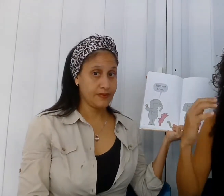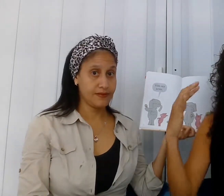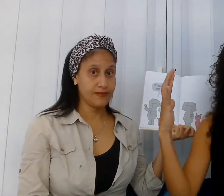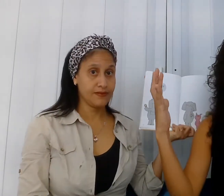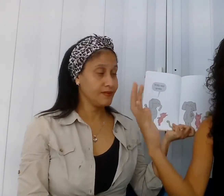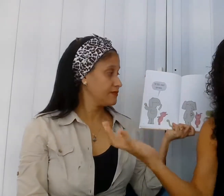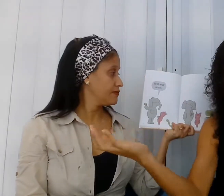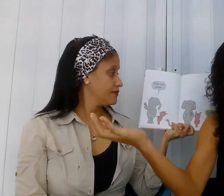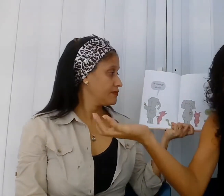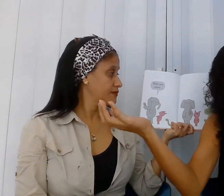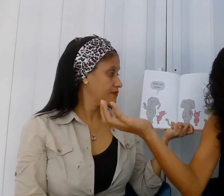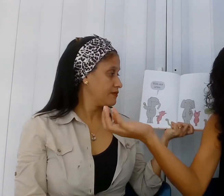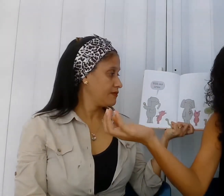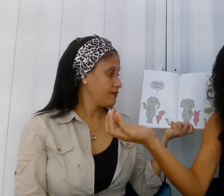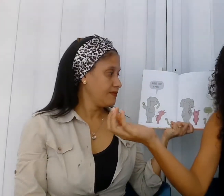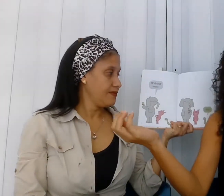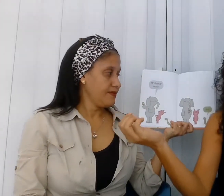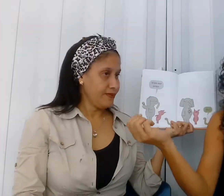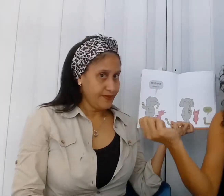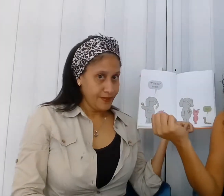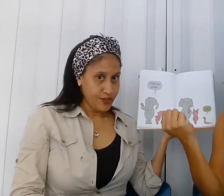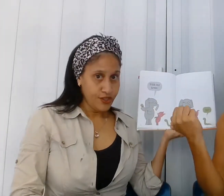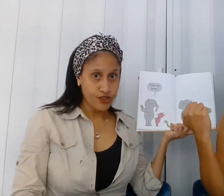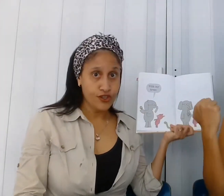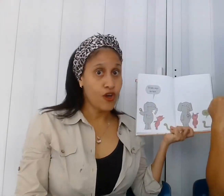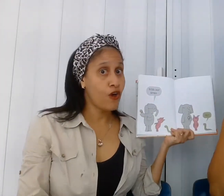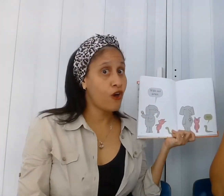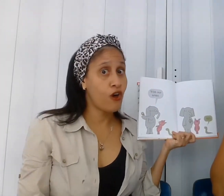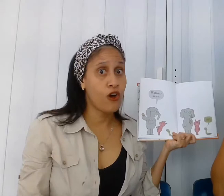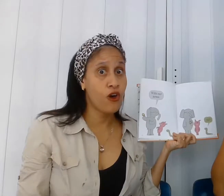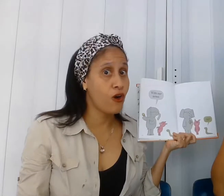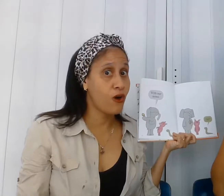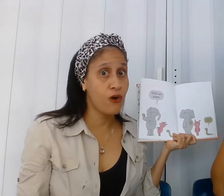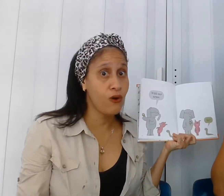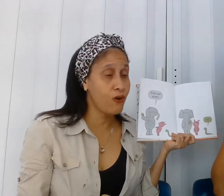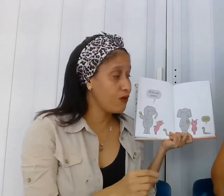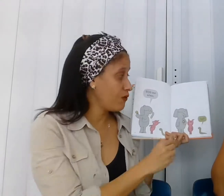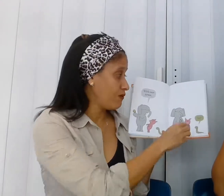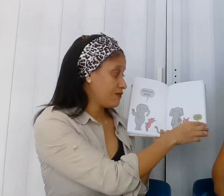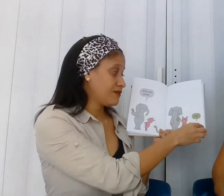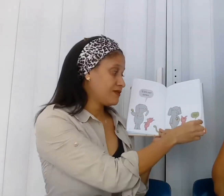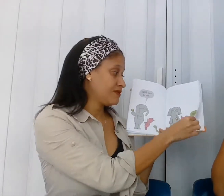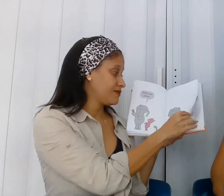With our arms. So?